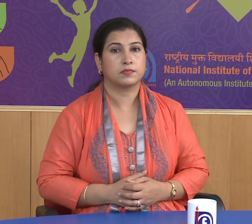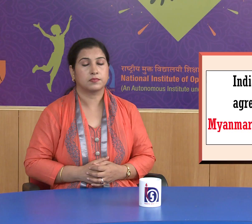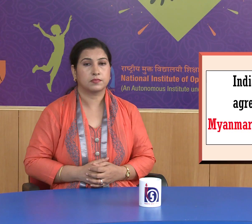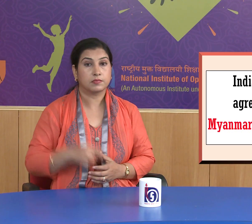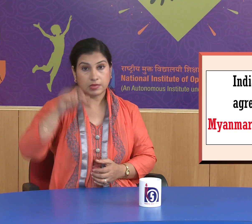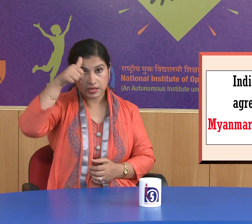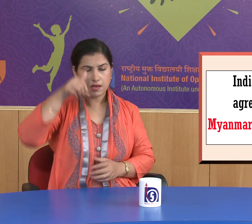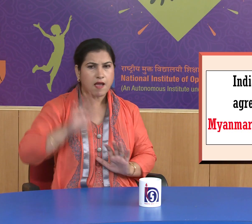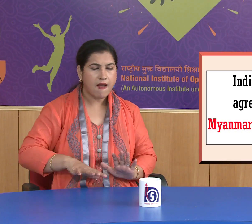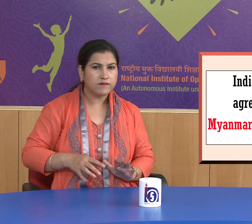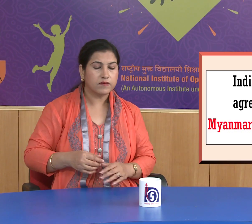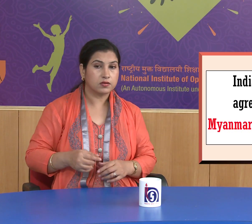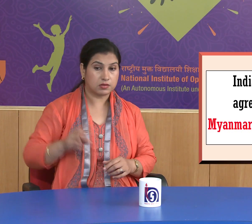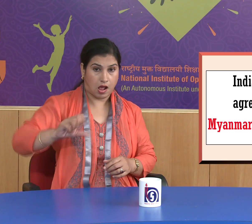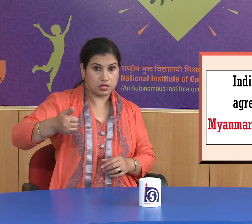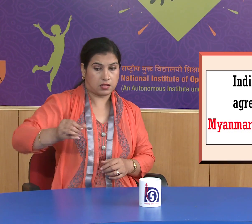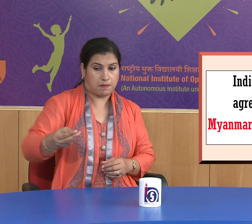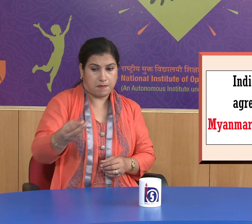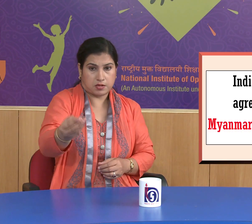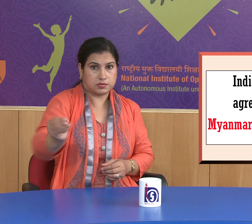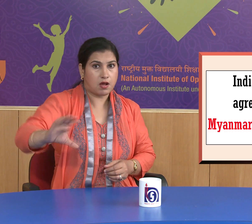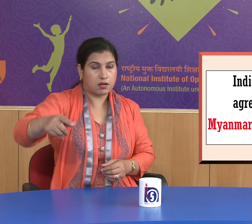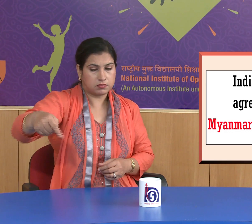India has signed agreements with